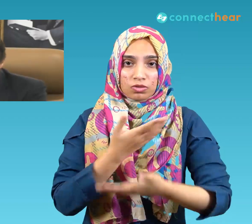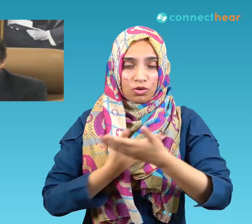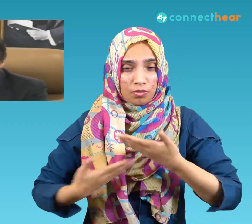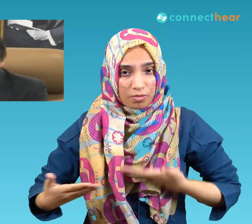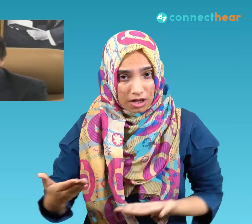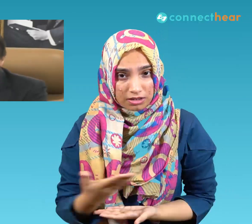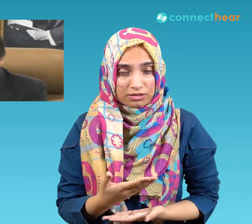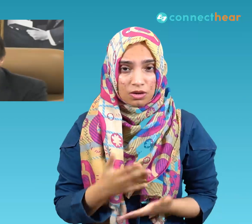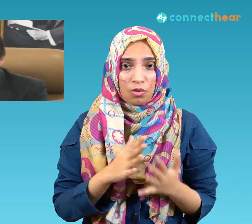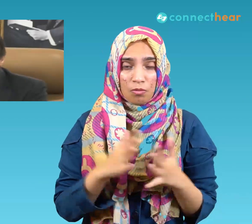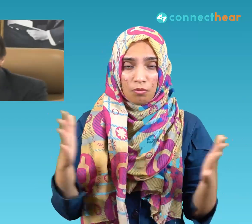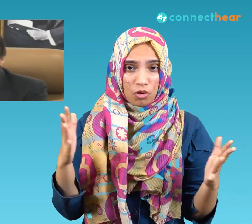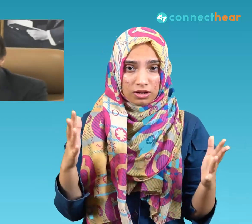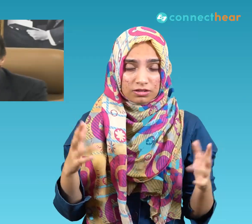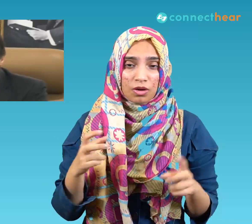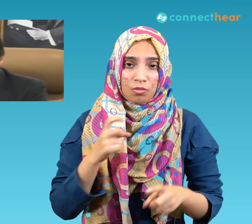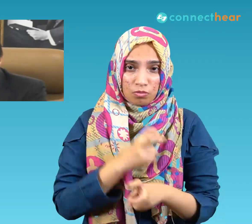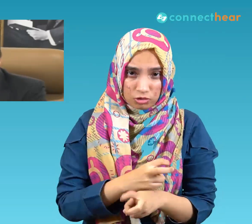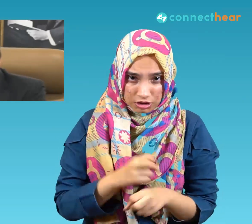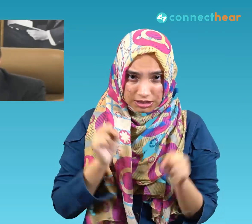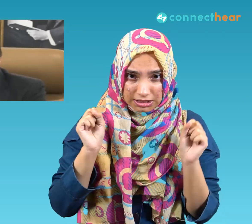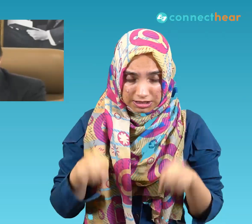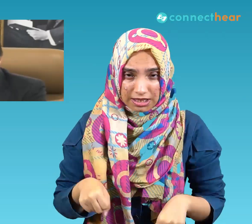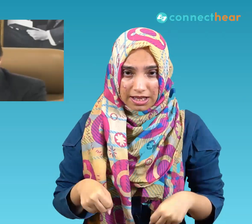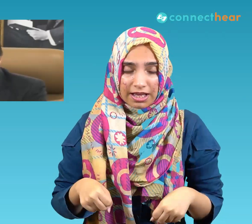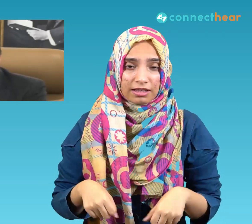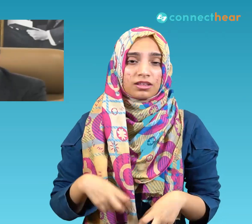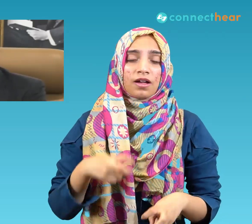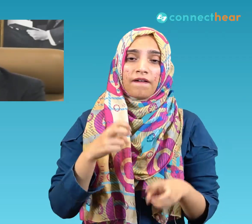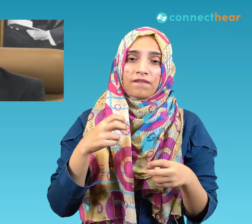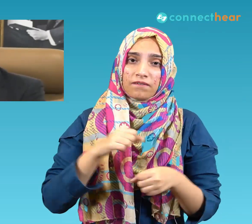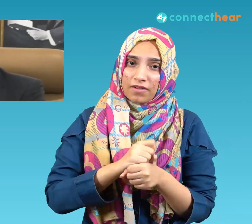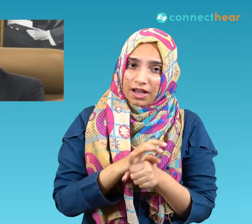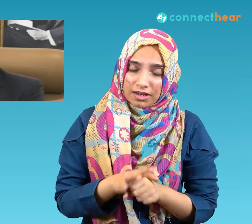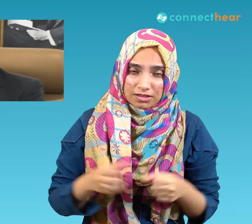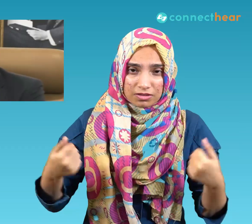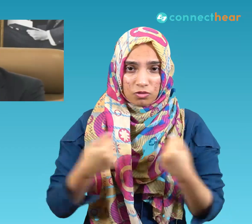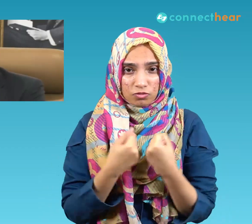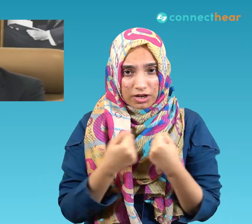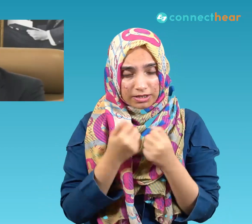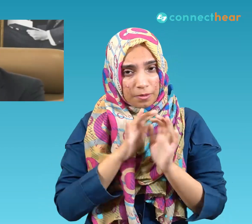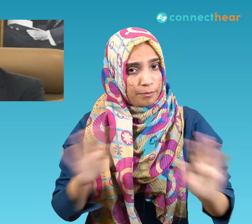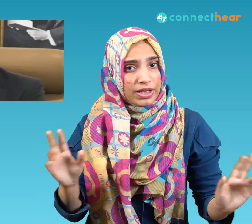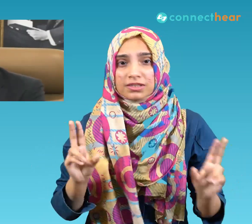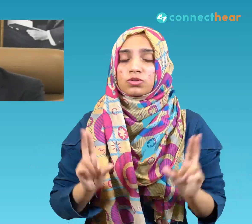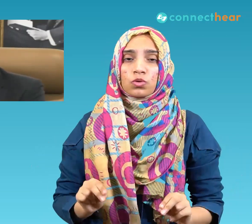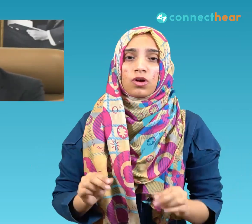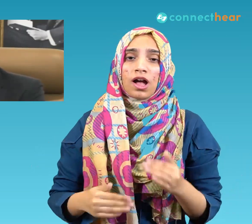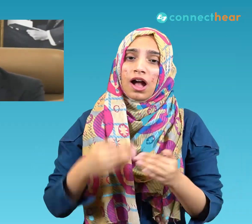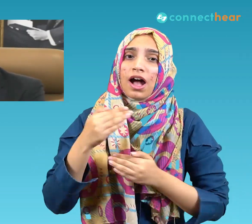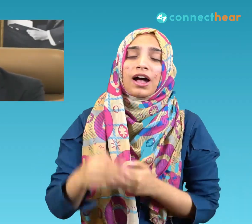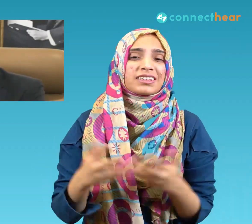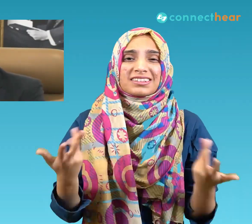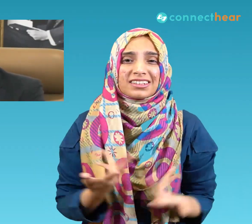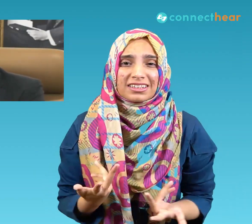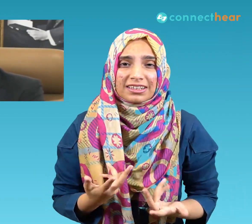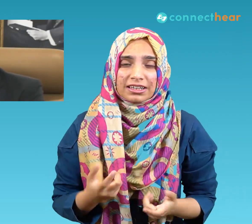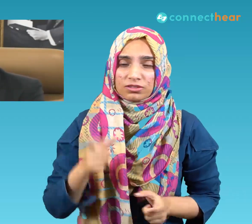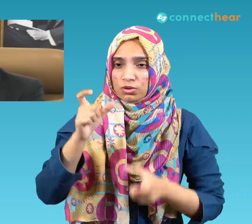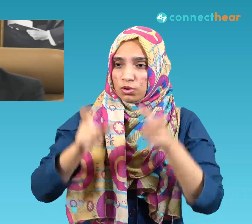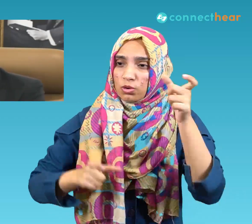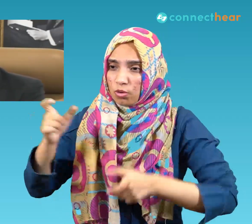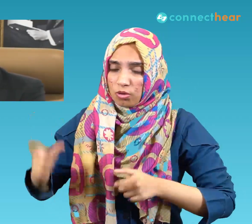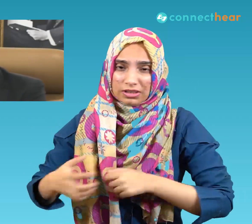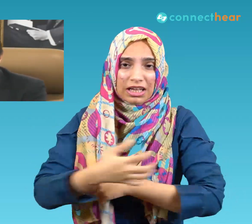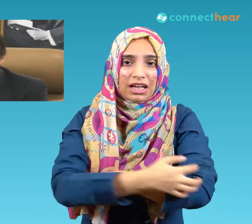was not just a question of curtailing the virus, but it was also stopping our people dying from